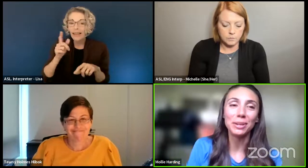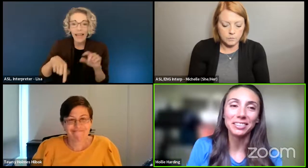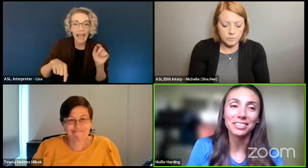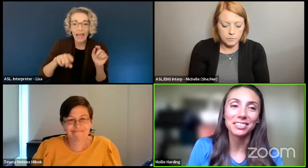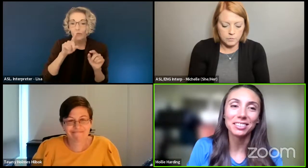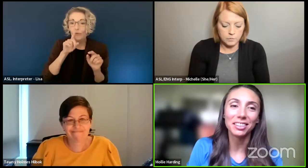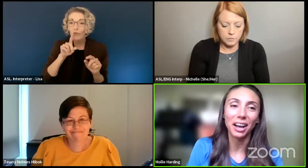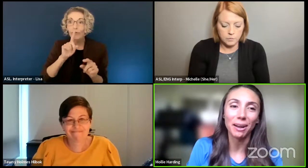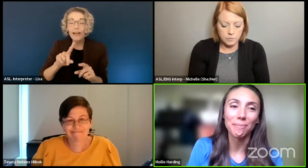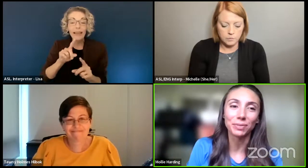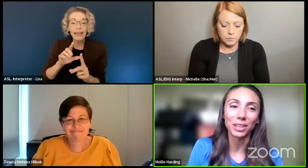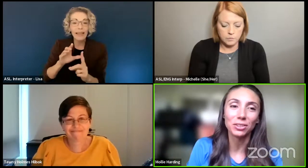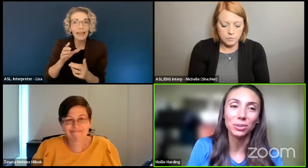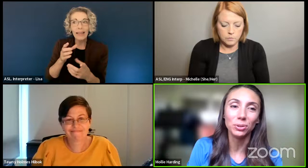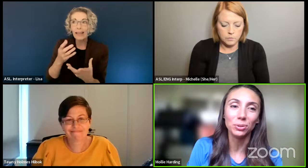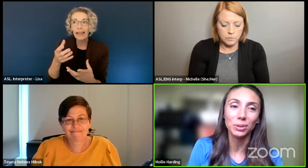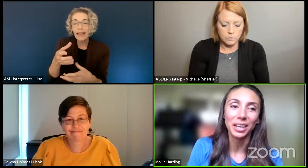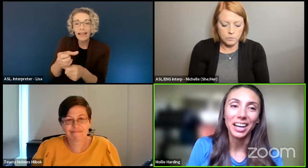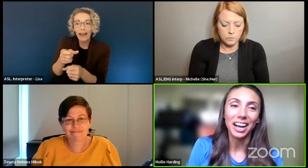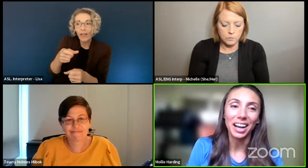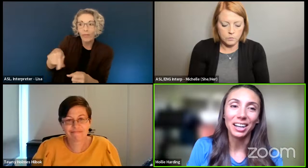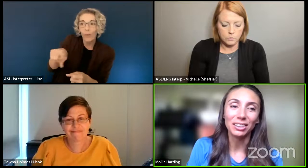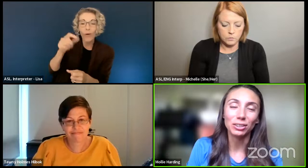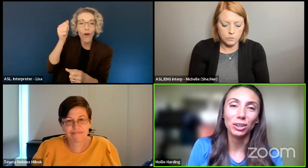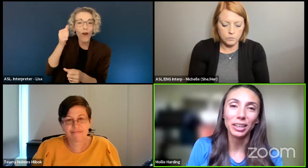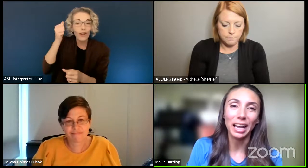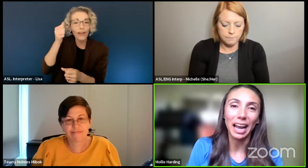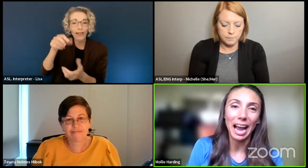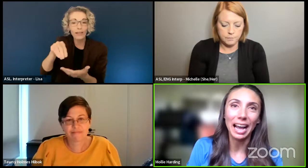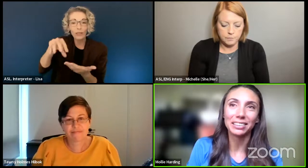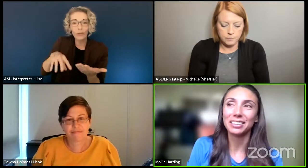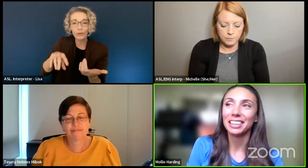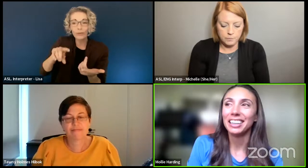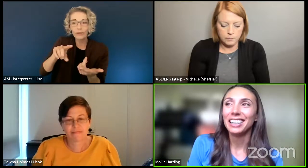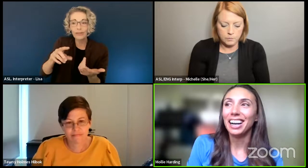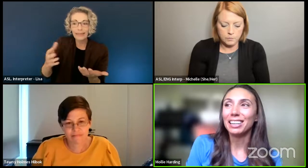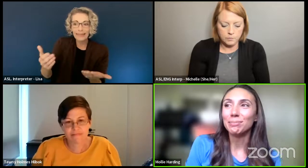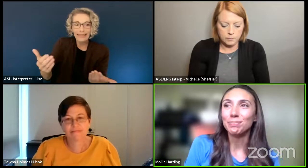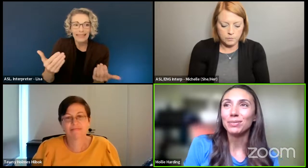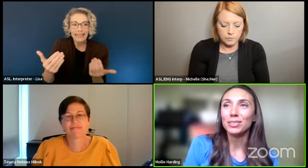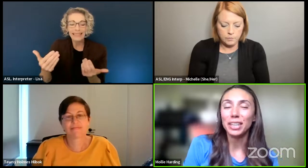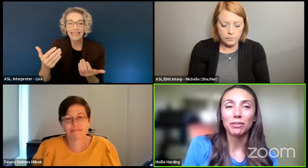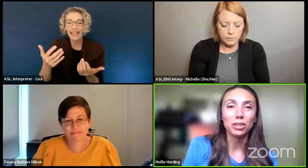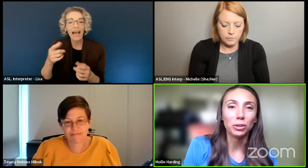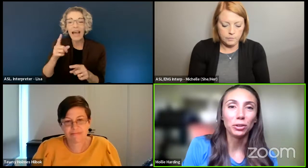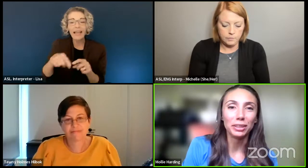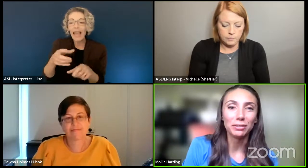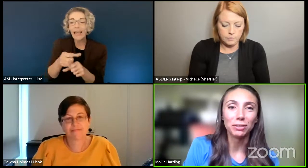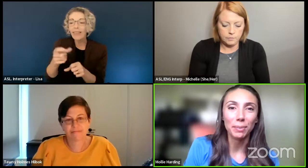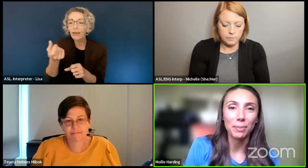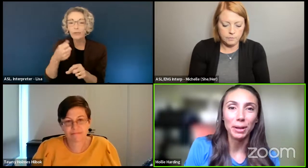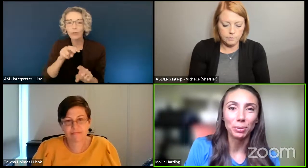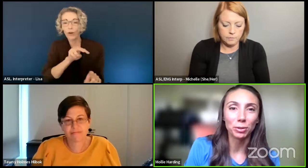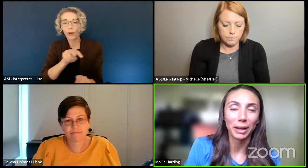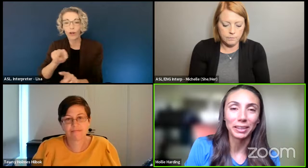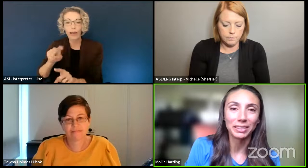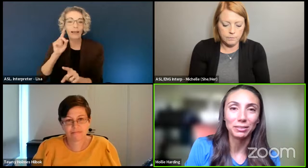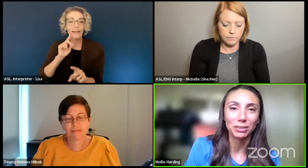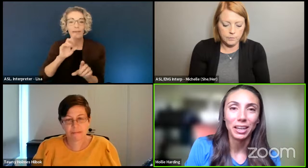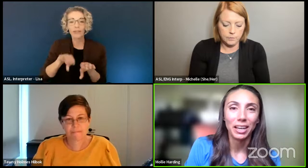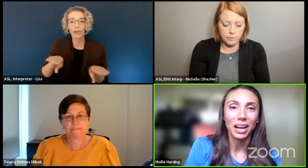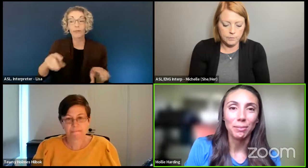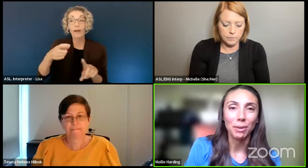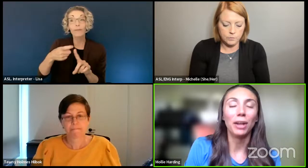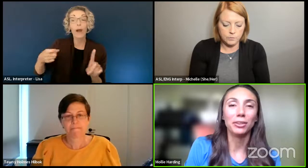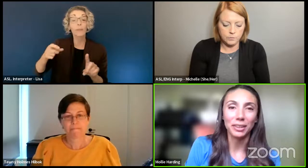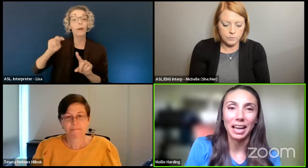audiology students to look at deaf children from a